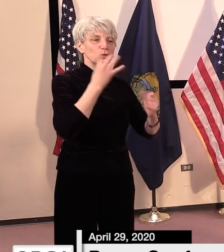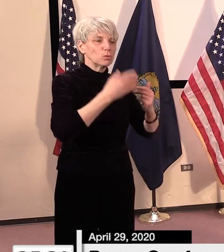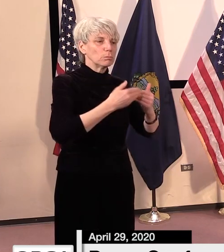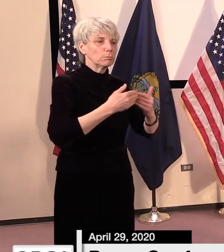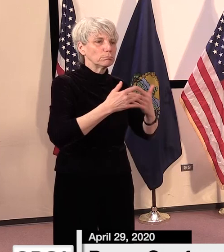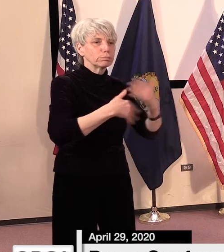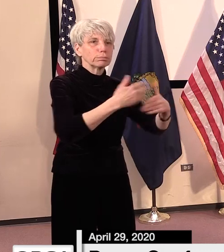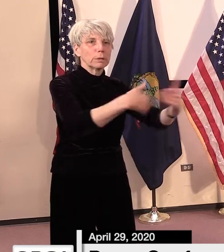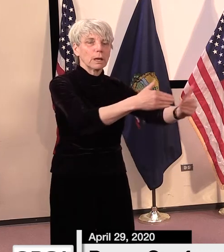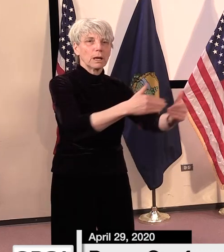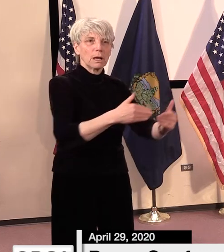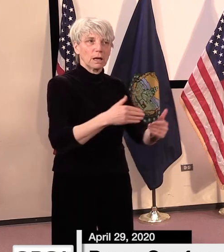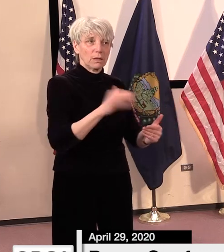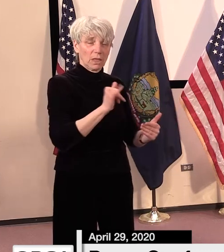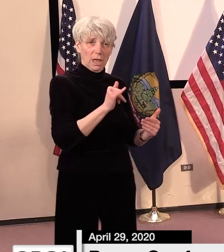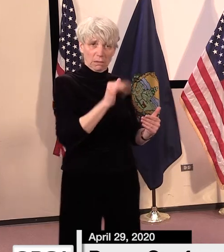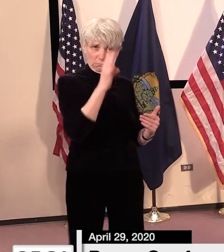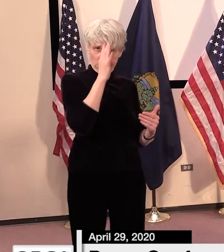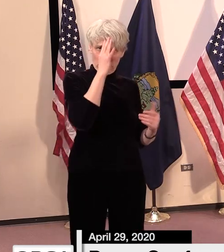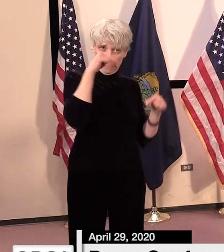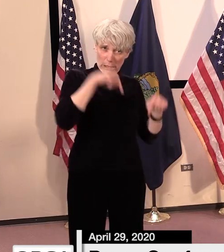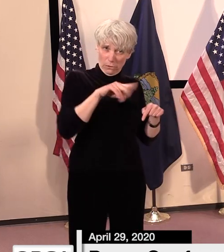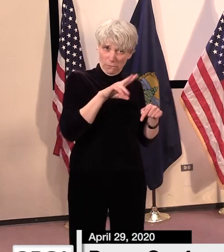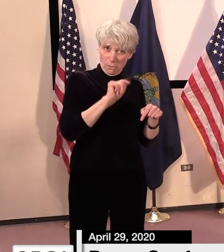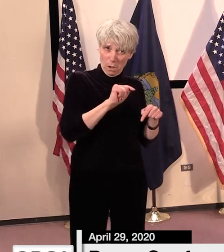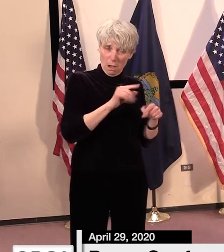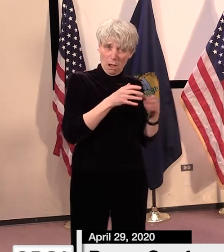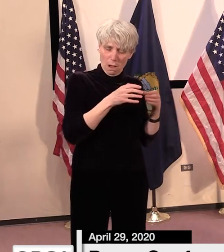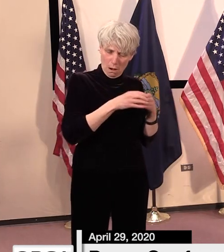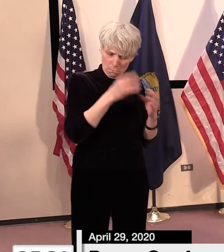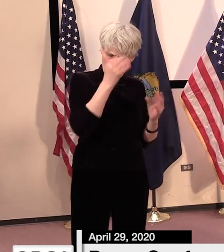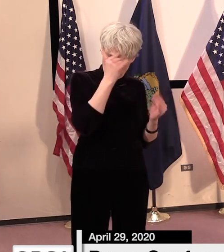Vermont among yourselves, or is this something you worked with other